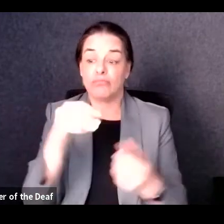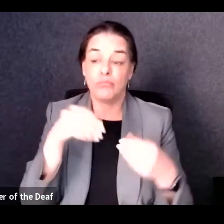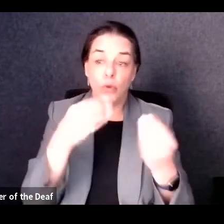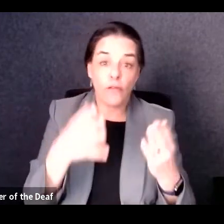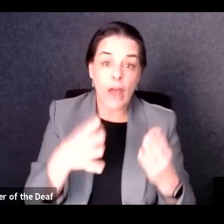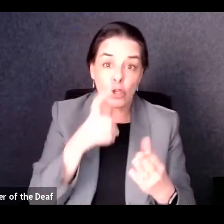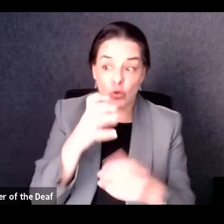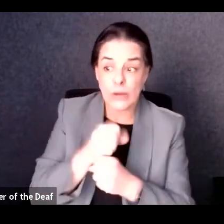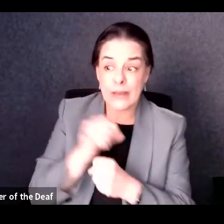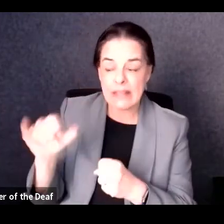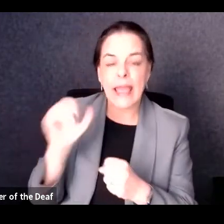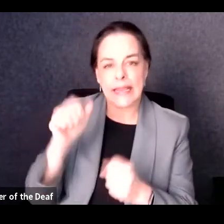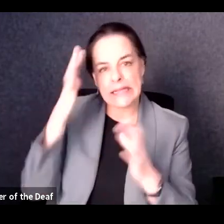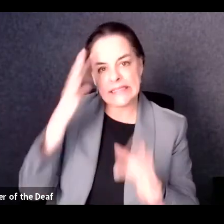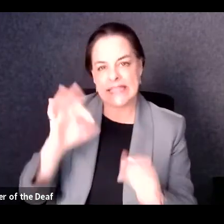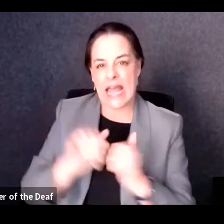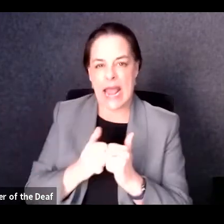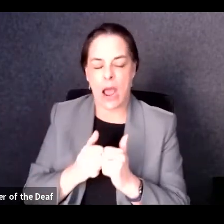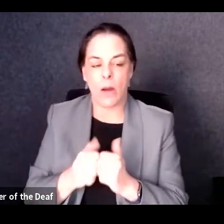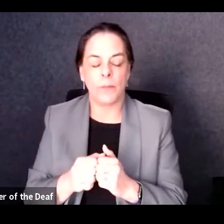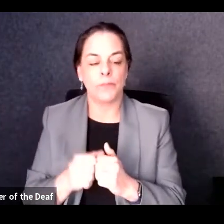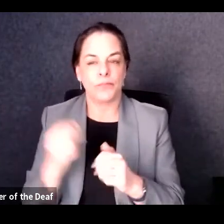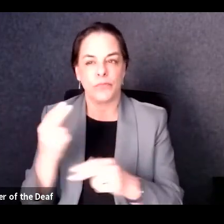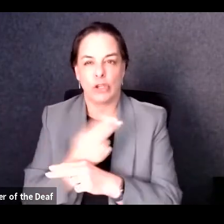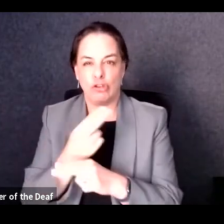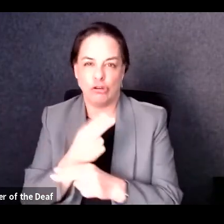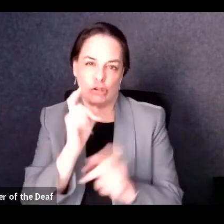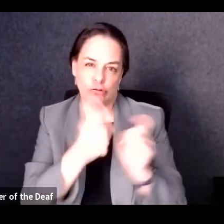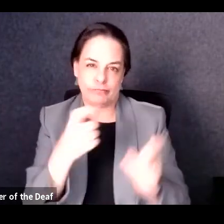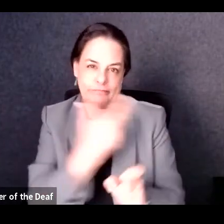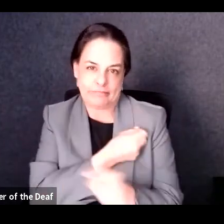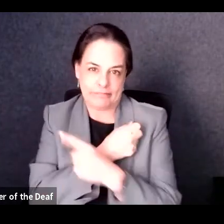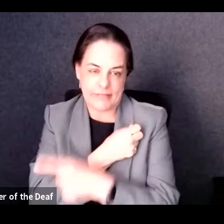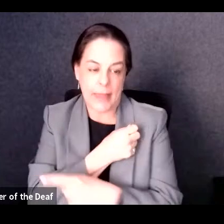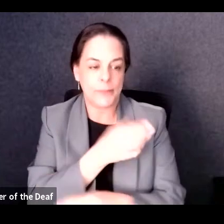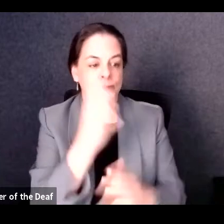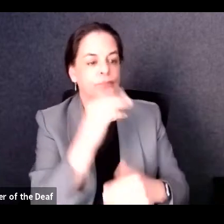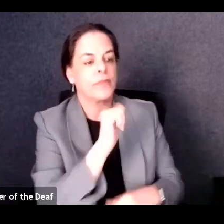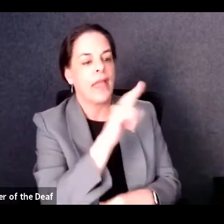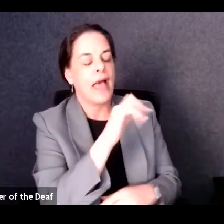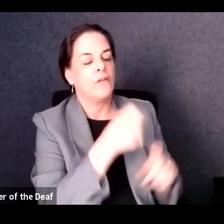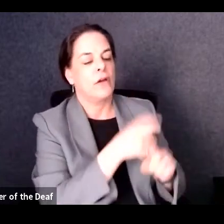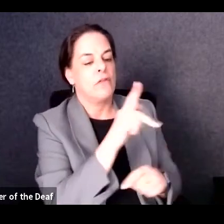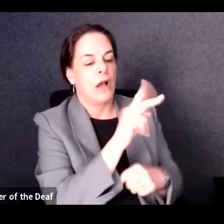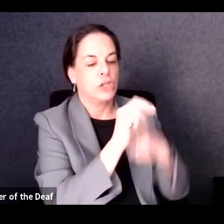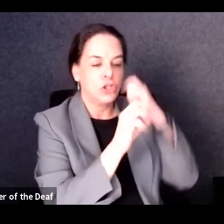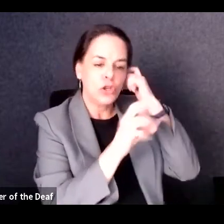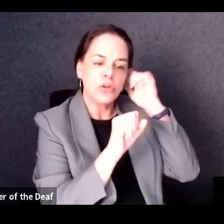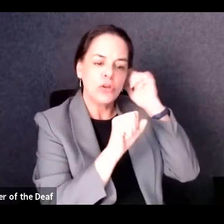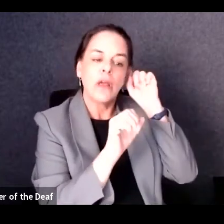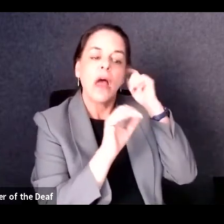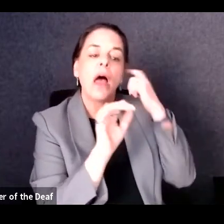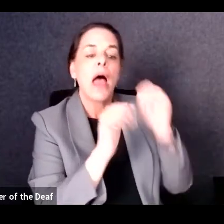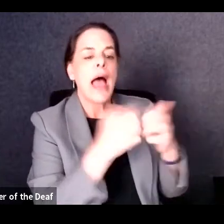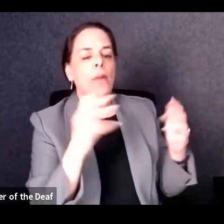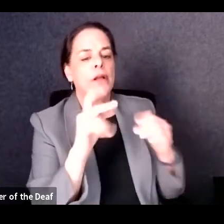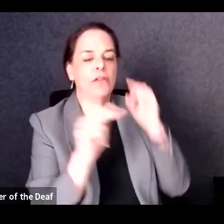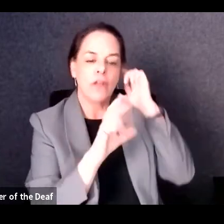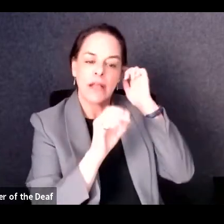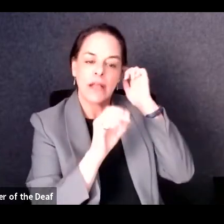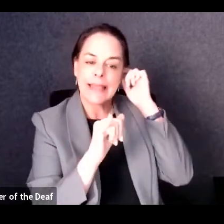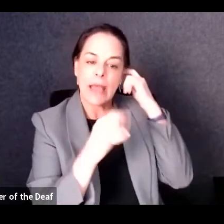that. From Allie with Knox News, how much of Knox County's vaccine allocation have providers administered?